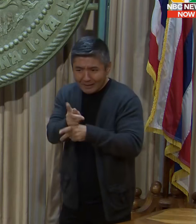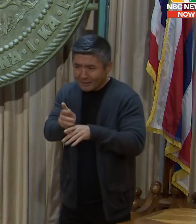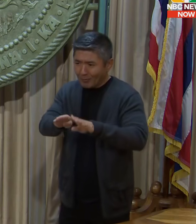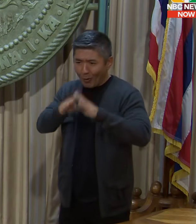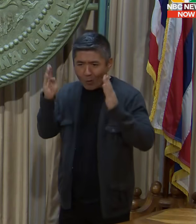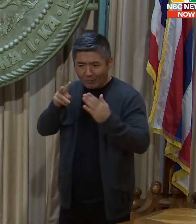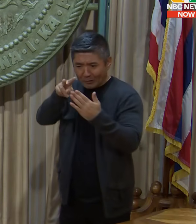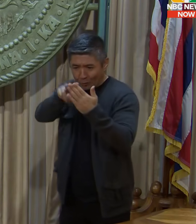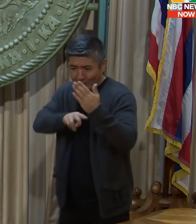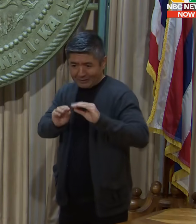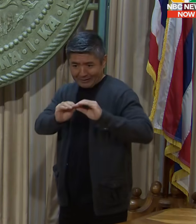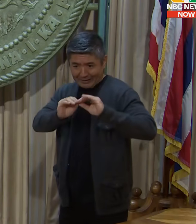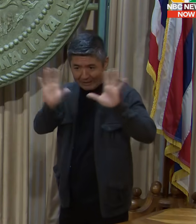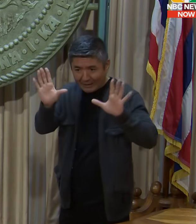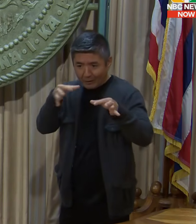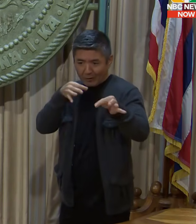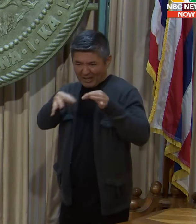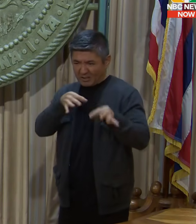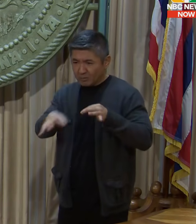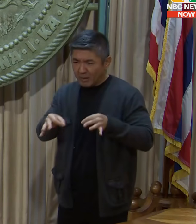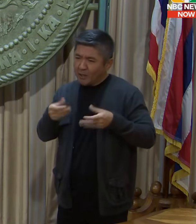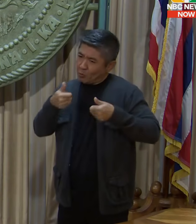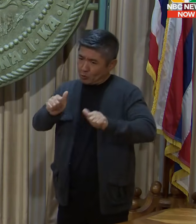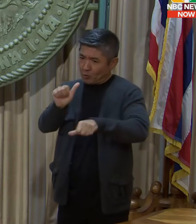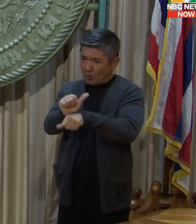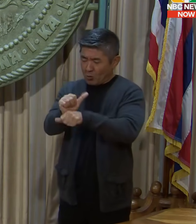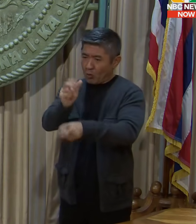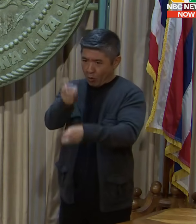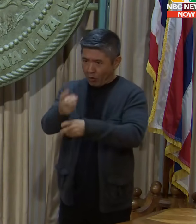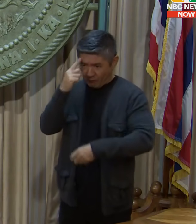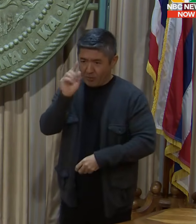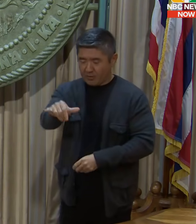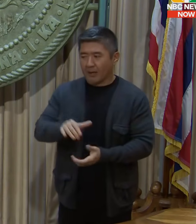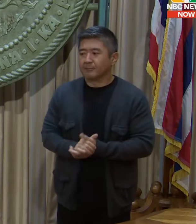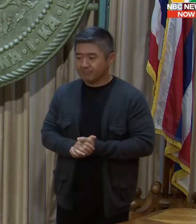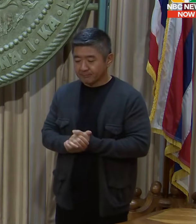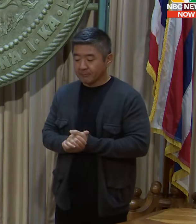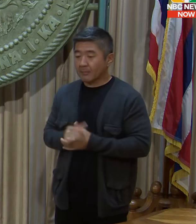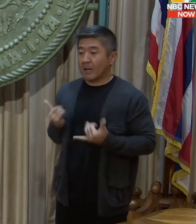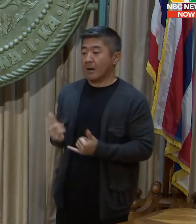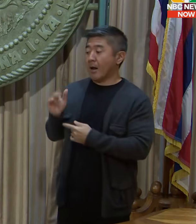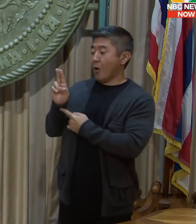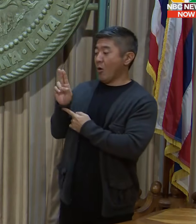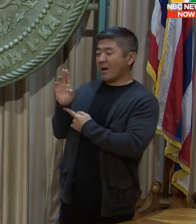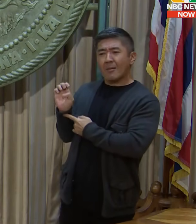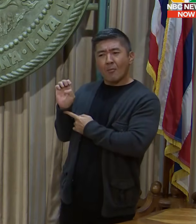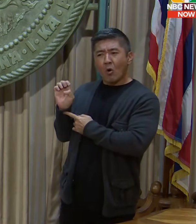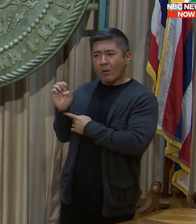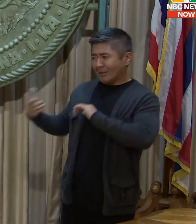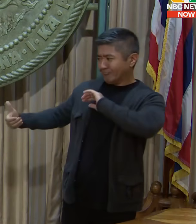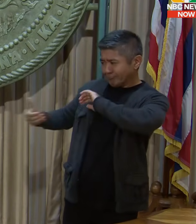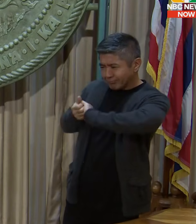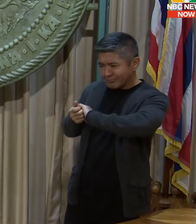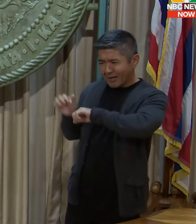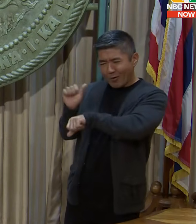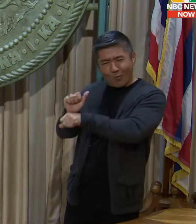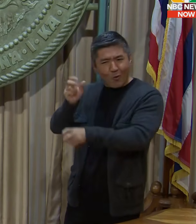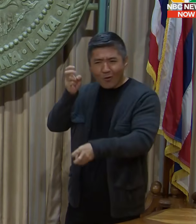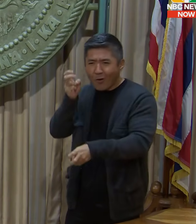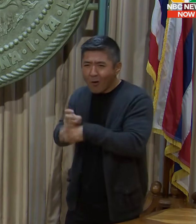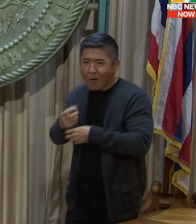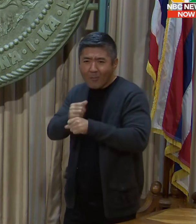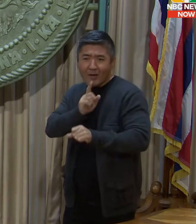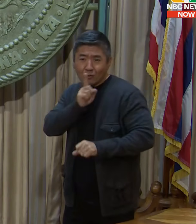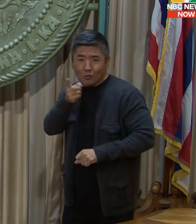seek that assistance. Unemployment insurance, I've been working with the state very hard to make sure that people can get their